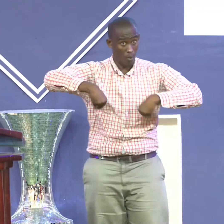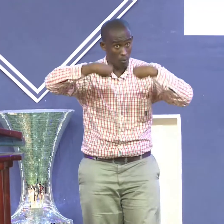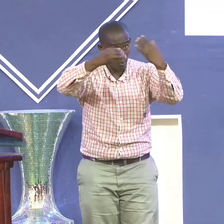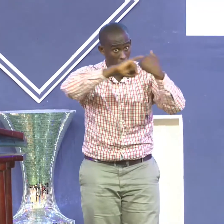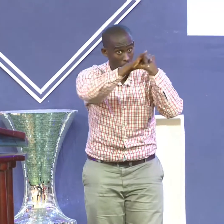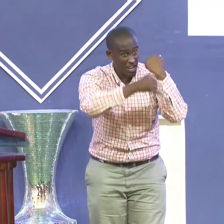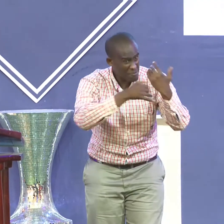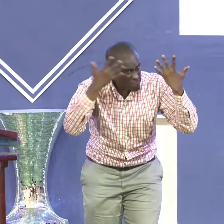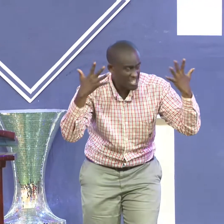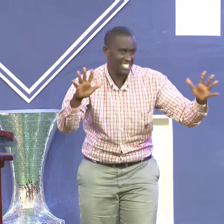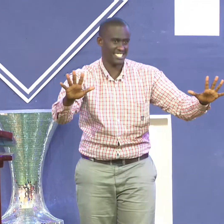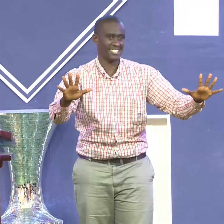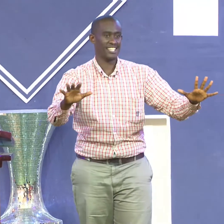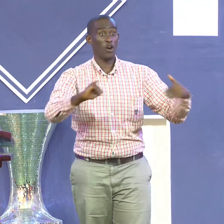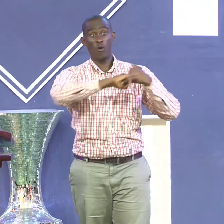God can give you a job.